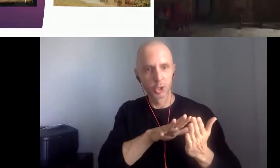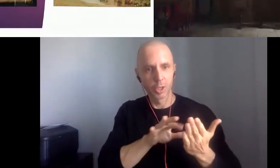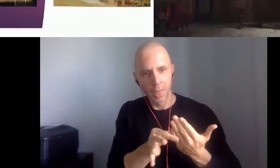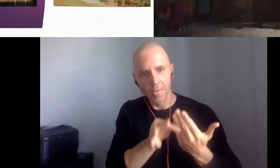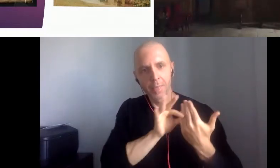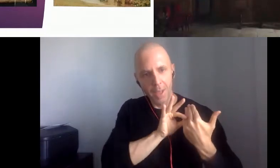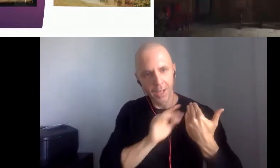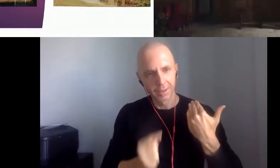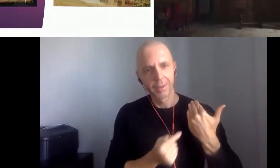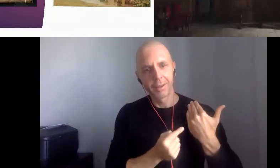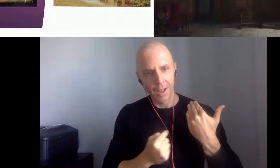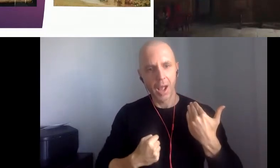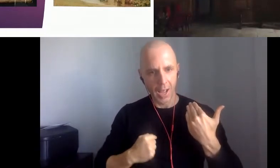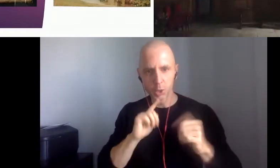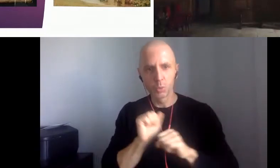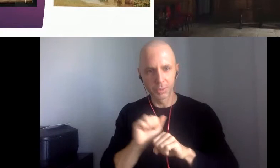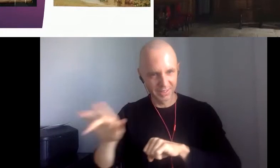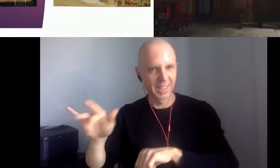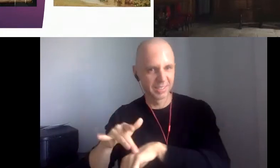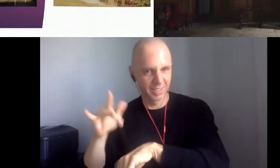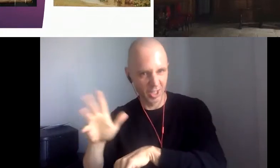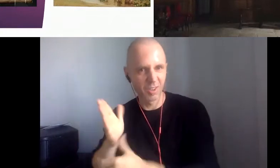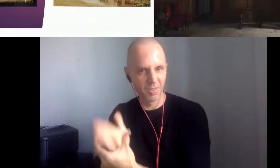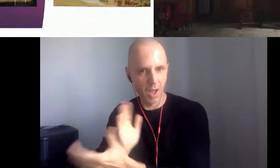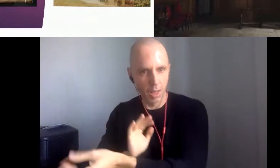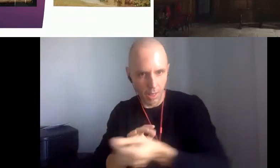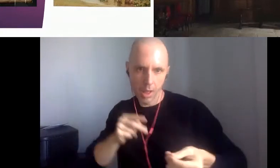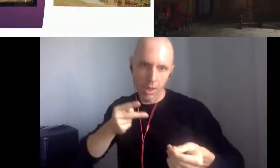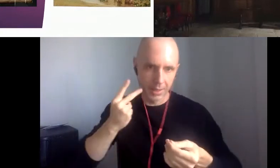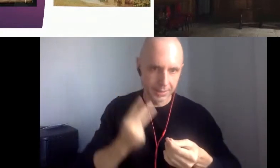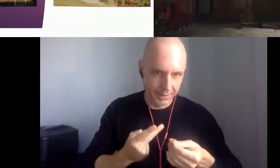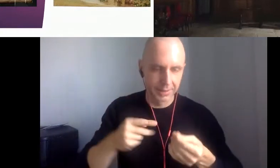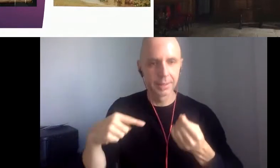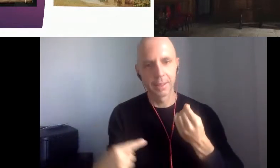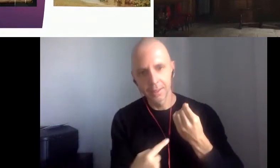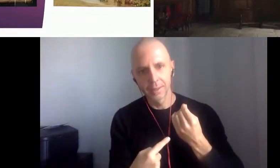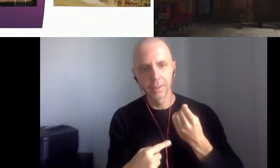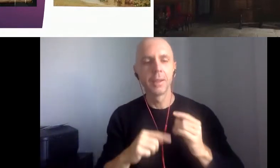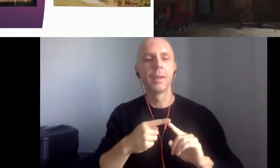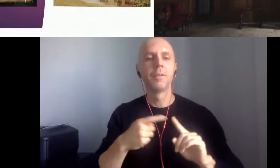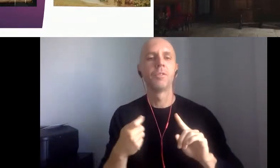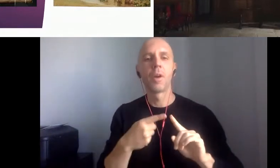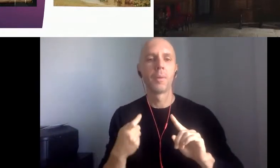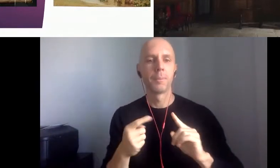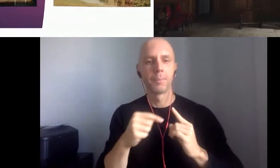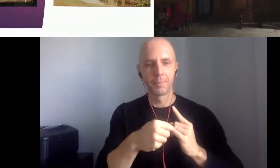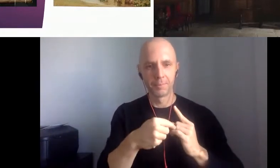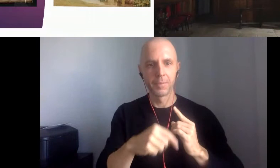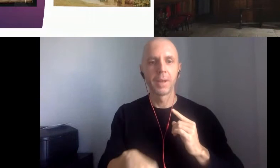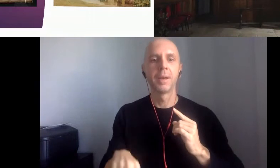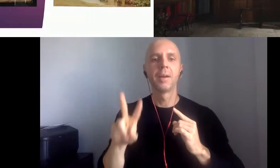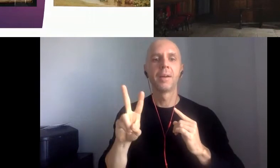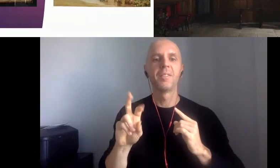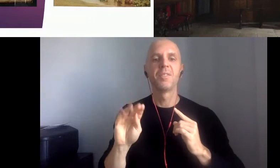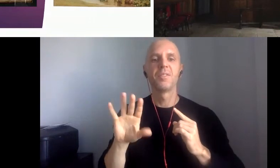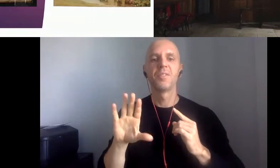a play, and I looked this up and found they come from a play called Venice Preserved. It's a tragedy written in 1632 by a guy